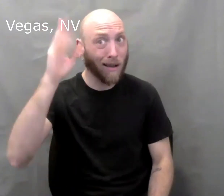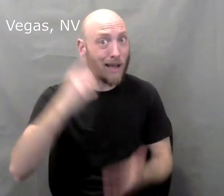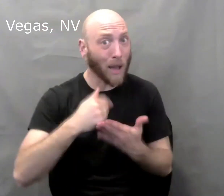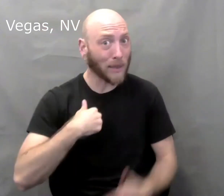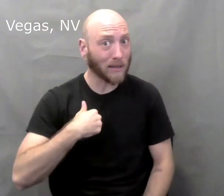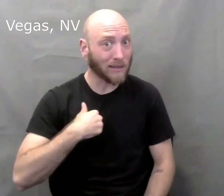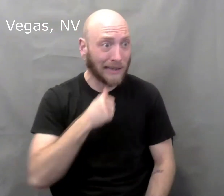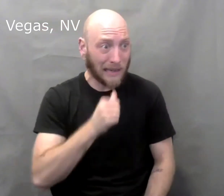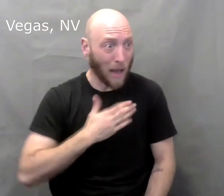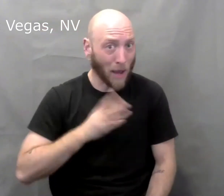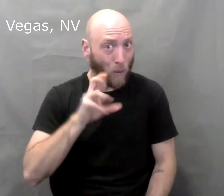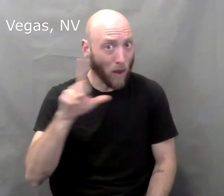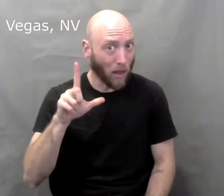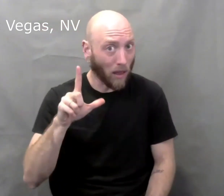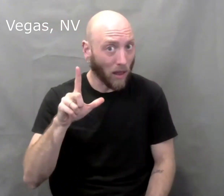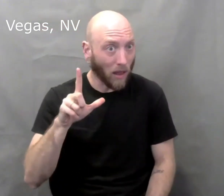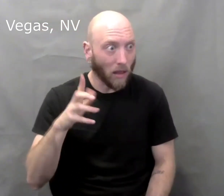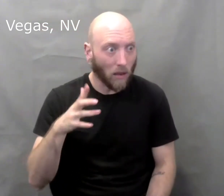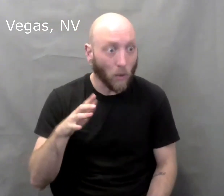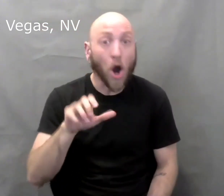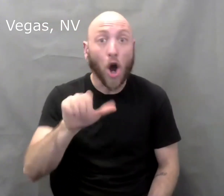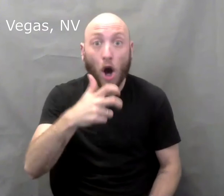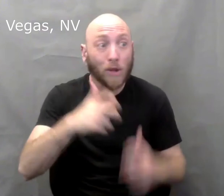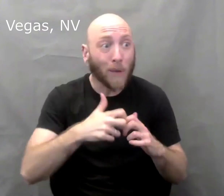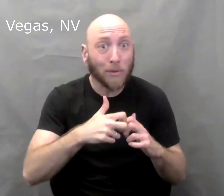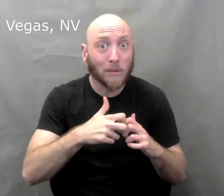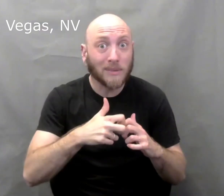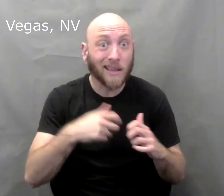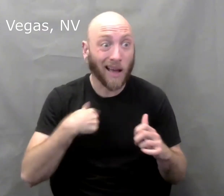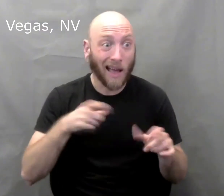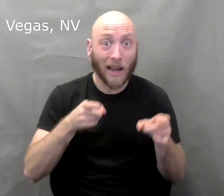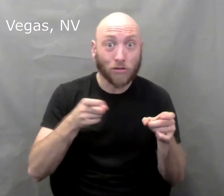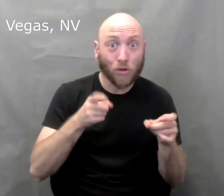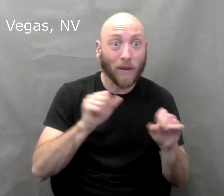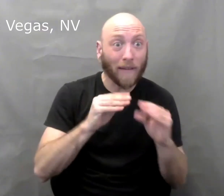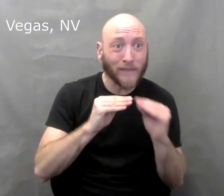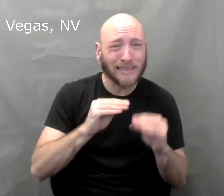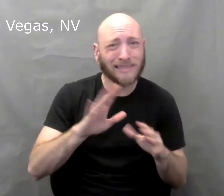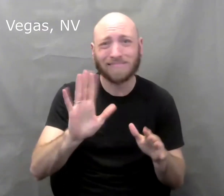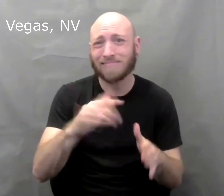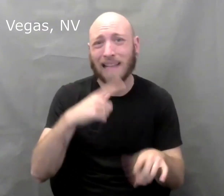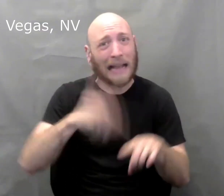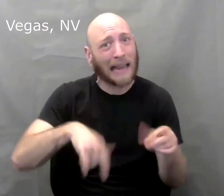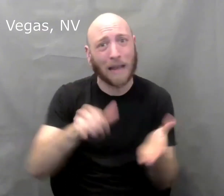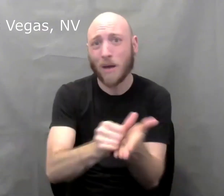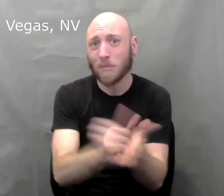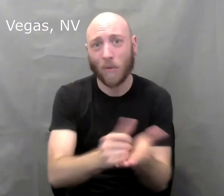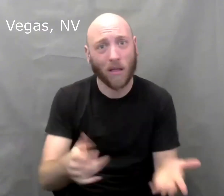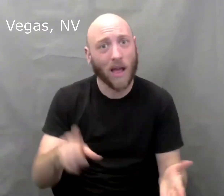So I'll be damned if there's any way that I'm able to fix all of my problems by myself. That worked so well for me in the first